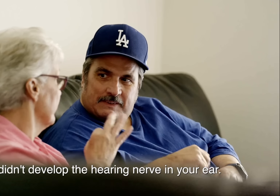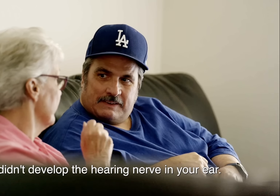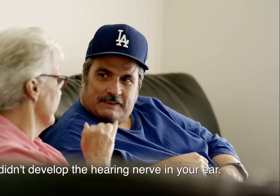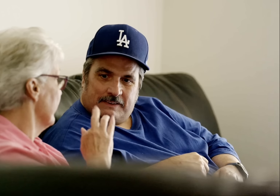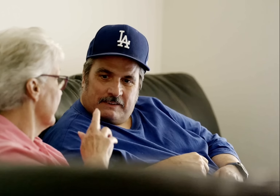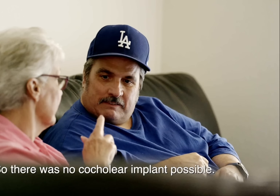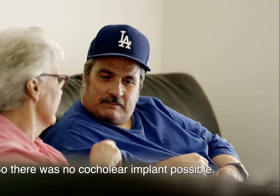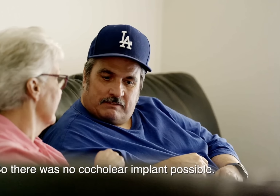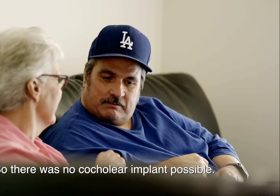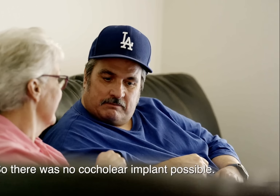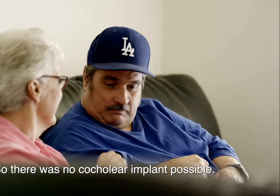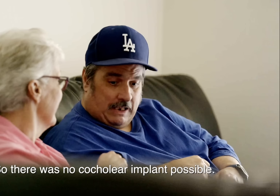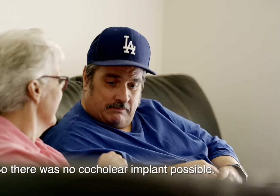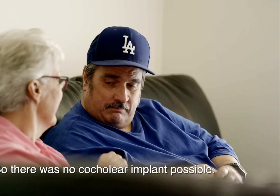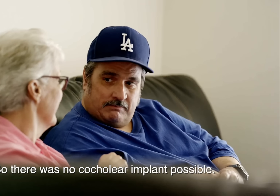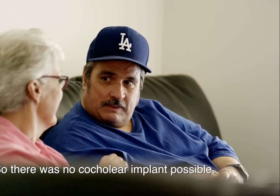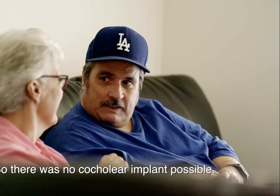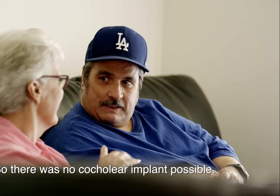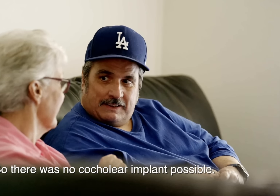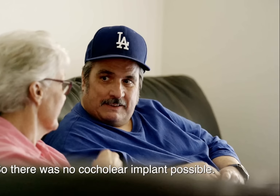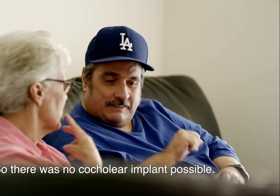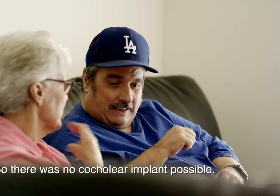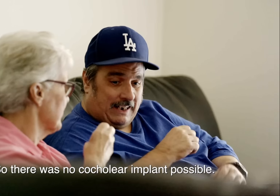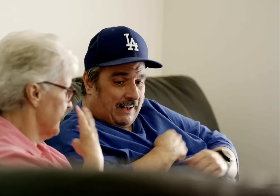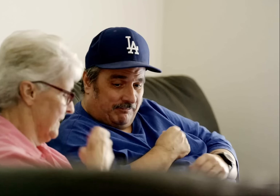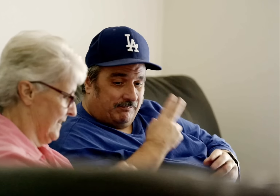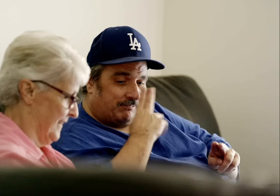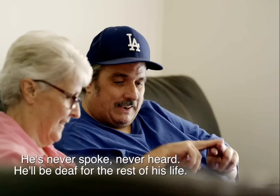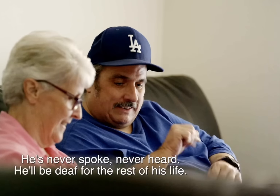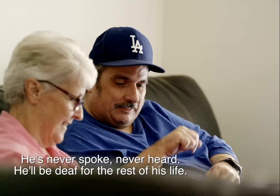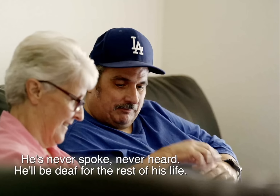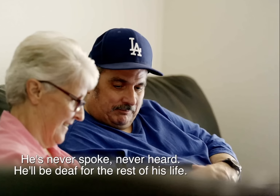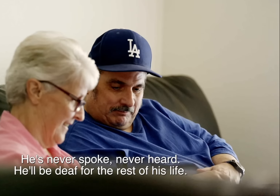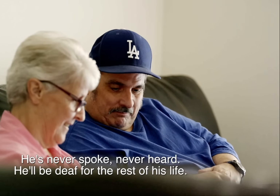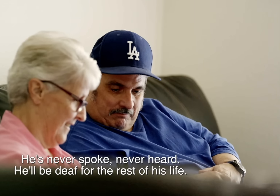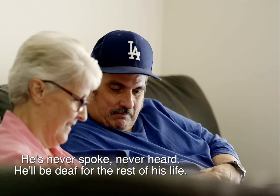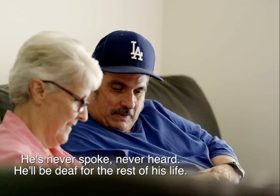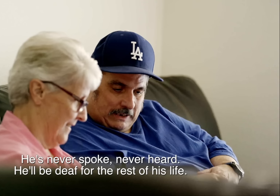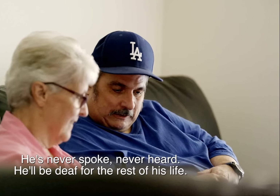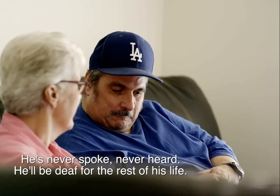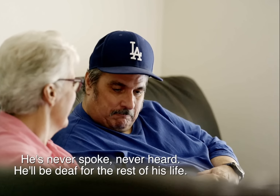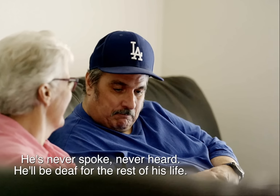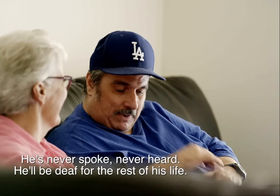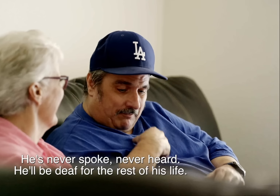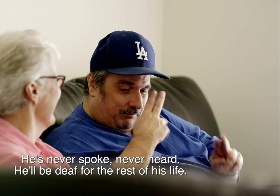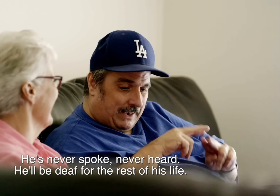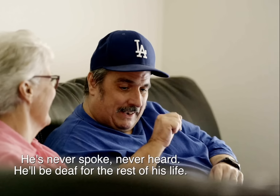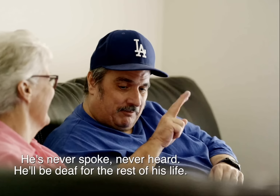ear, so there was no cochlear implant possible. He's never spoke, never heard. He'll be deaf for the